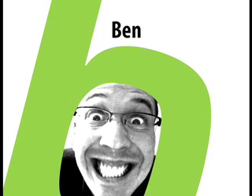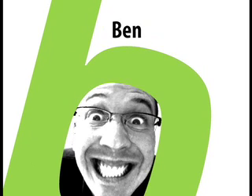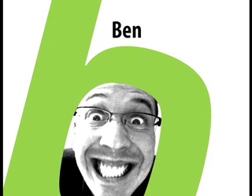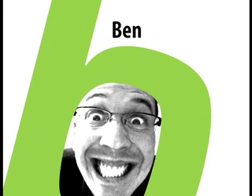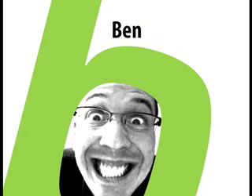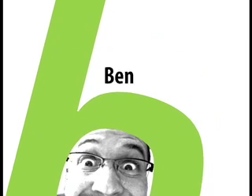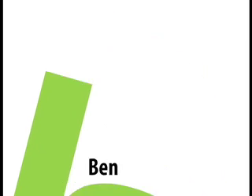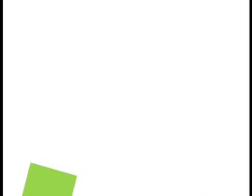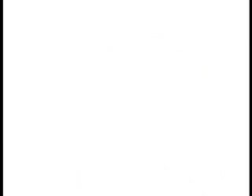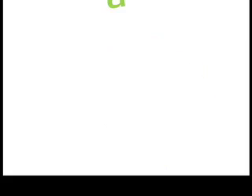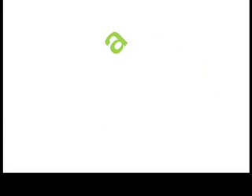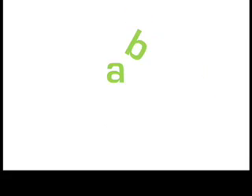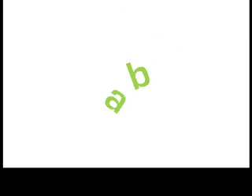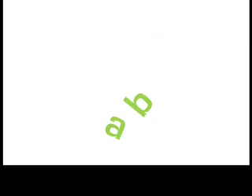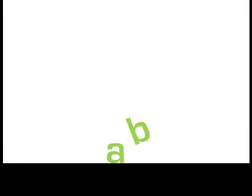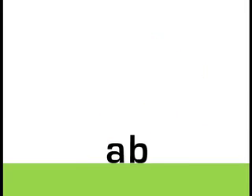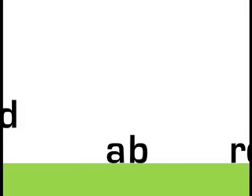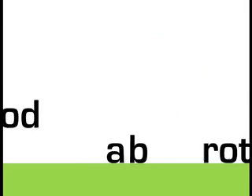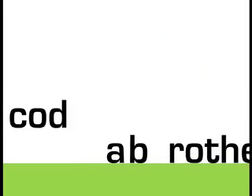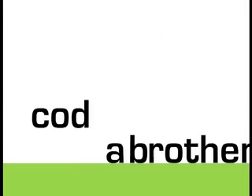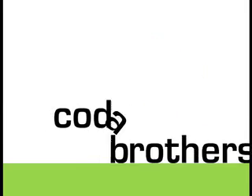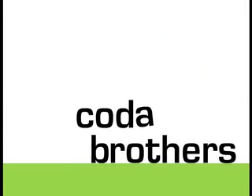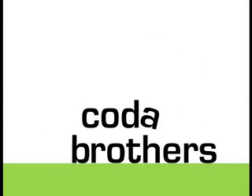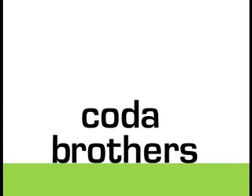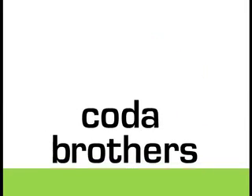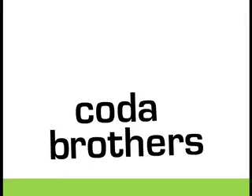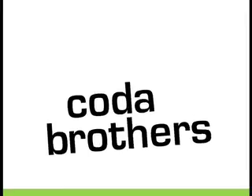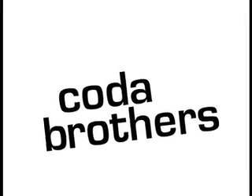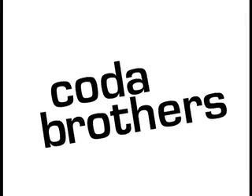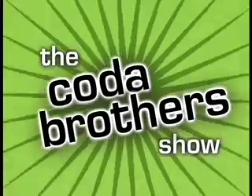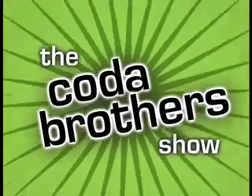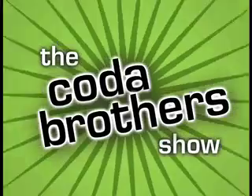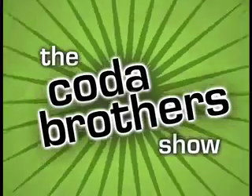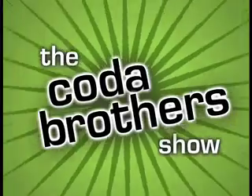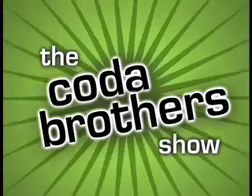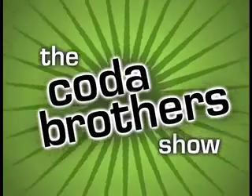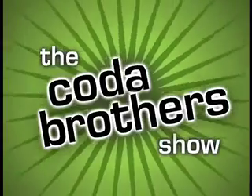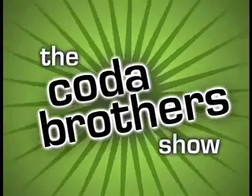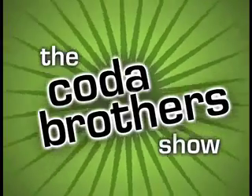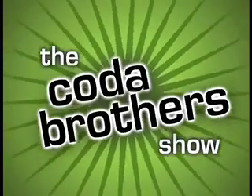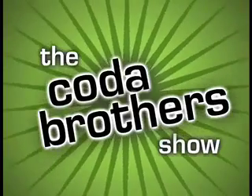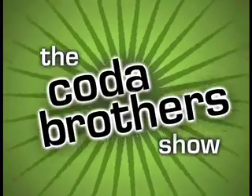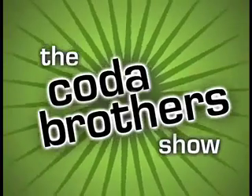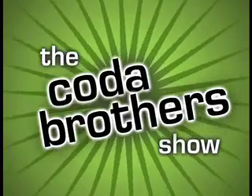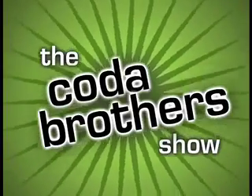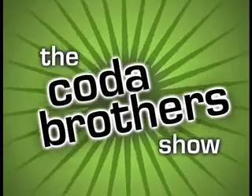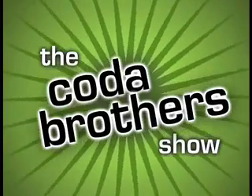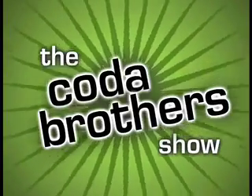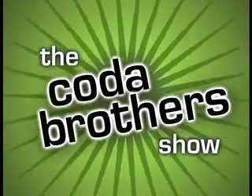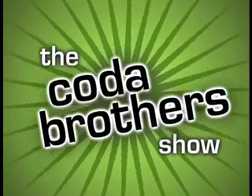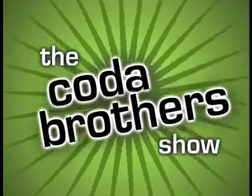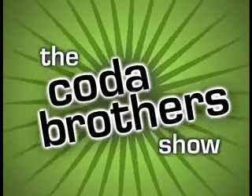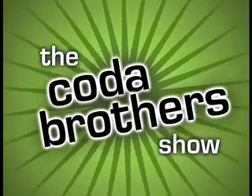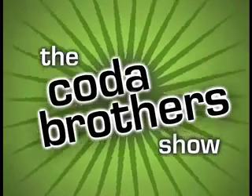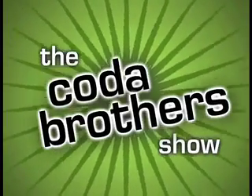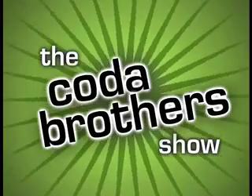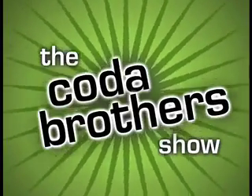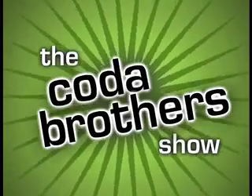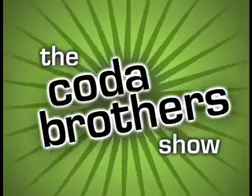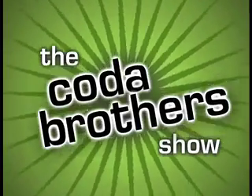Linden Boulevard, represent, Tribe Called Quest, represent. When the mic is in my hand, I'm never hesitant. My favorite jam back in the